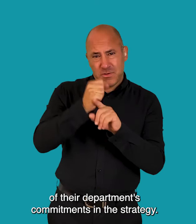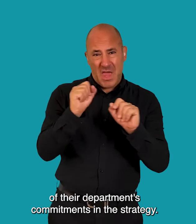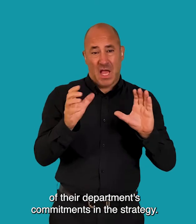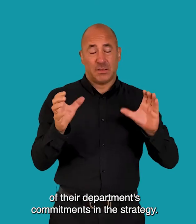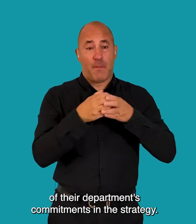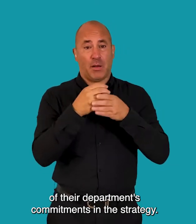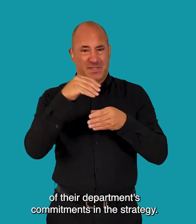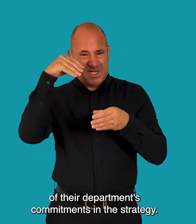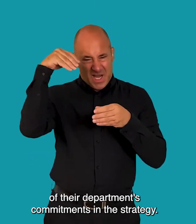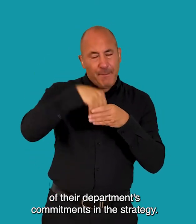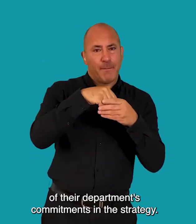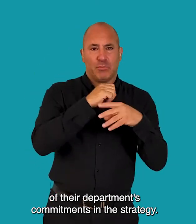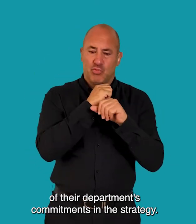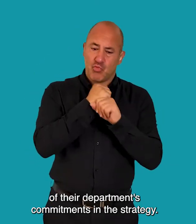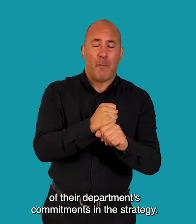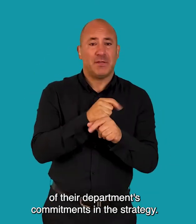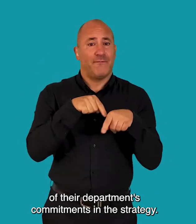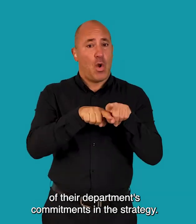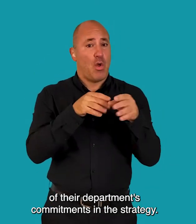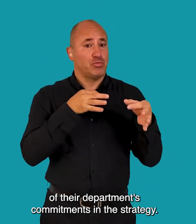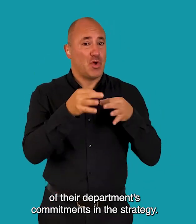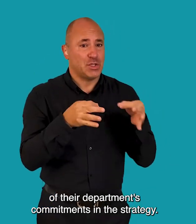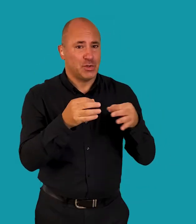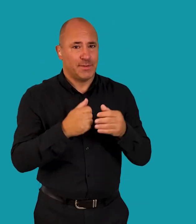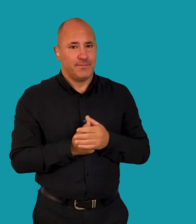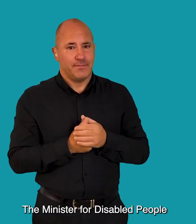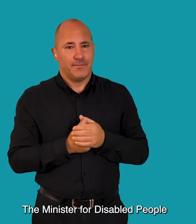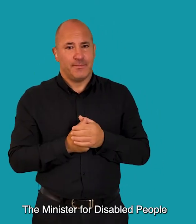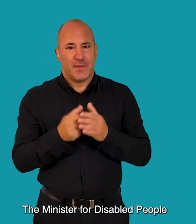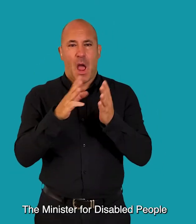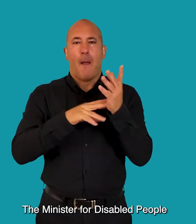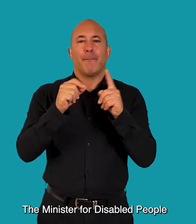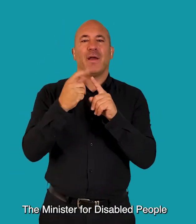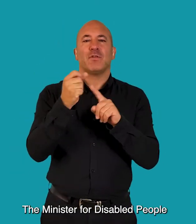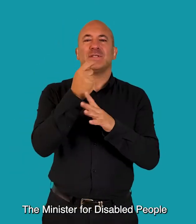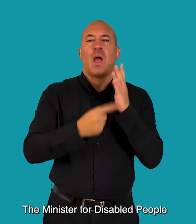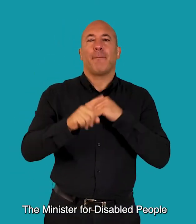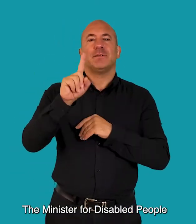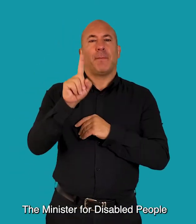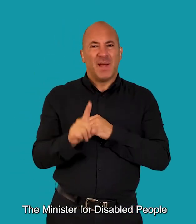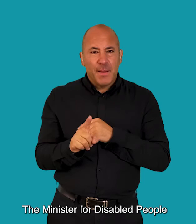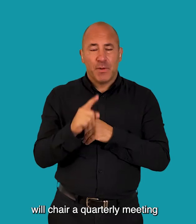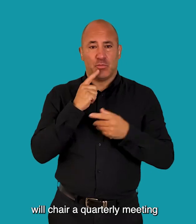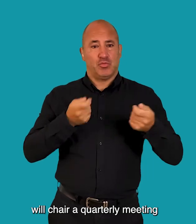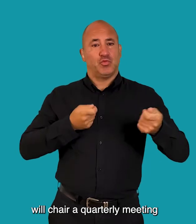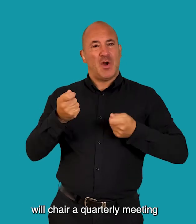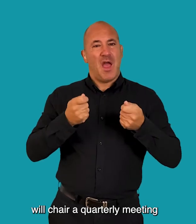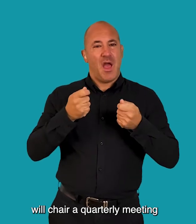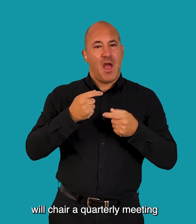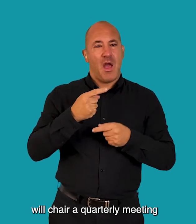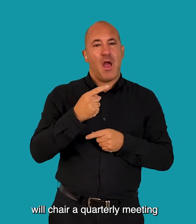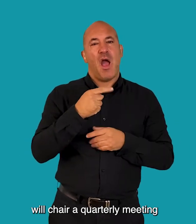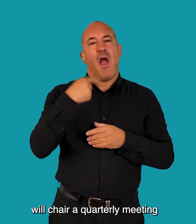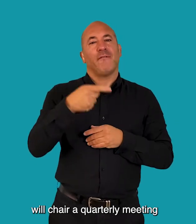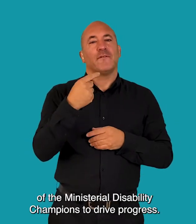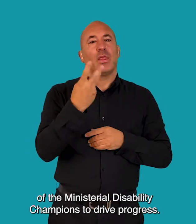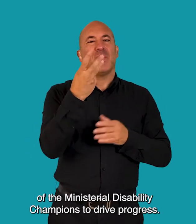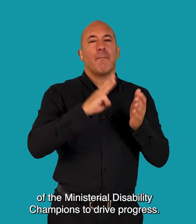their department's commitments in the strategy. The Minister for Disabled People will chair a quarterly meeting of the